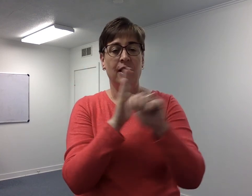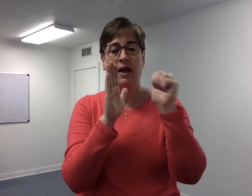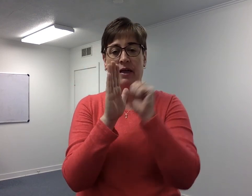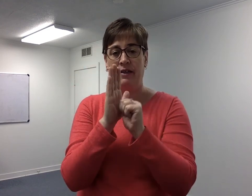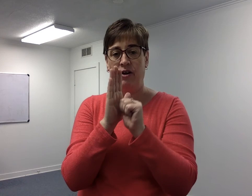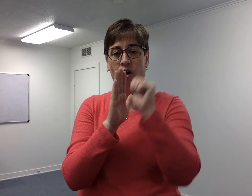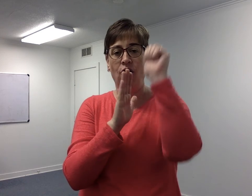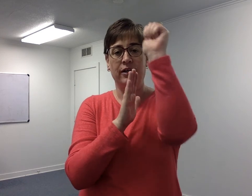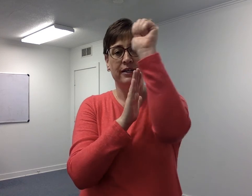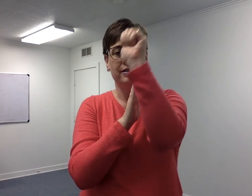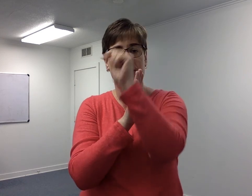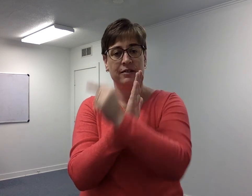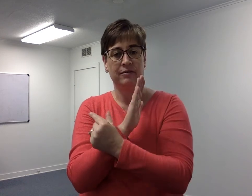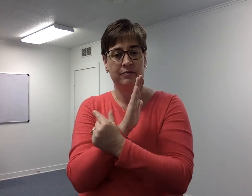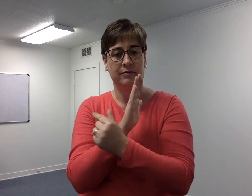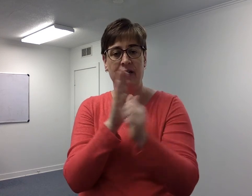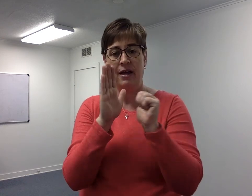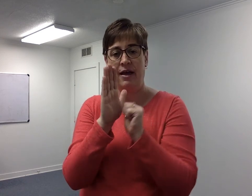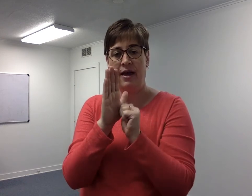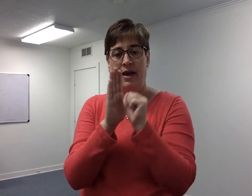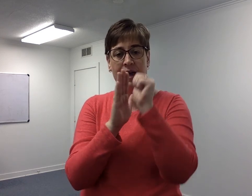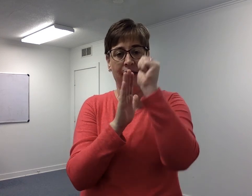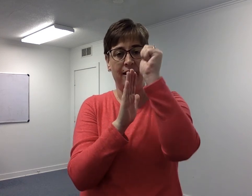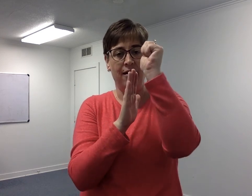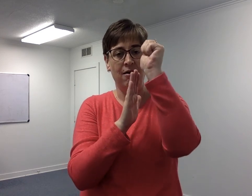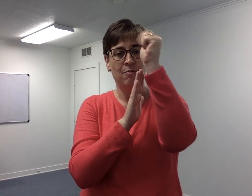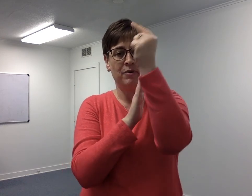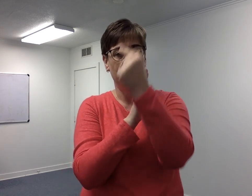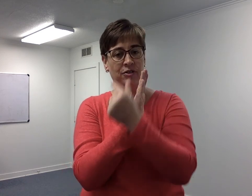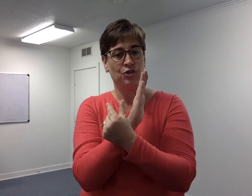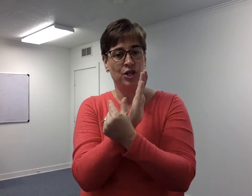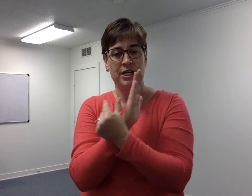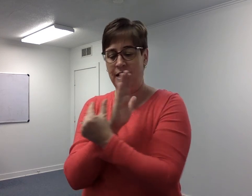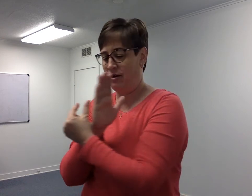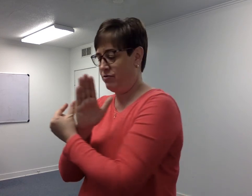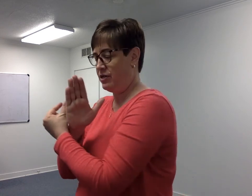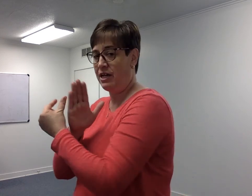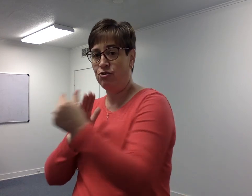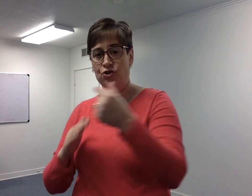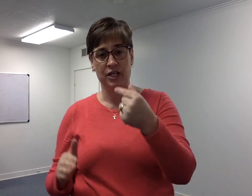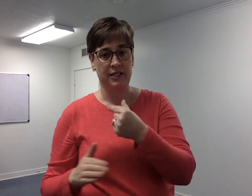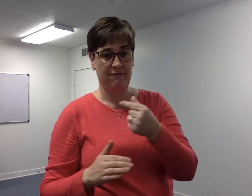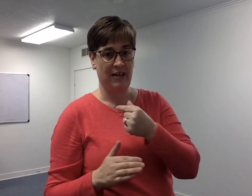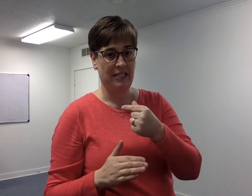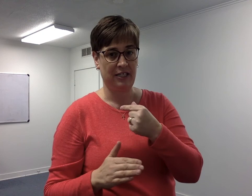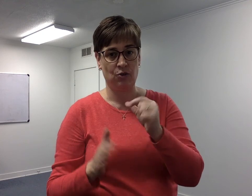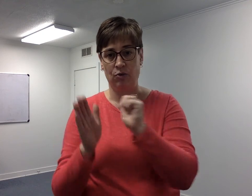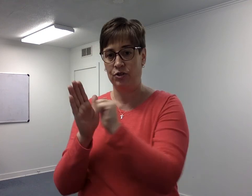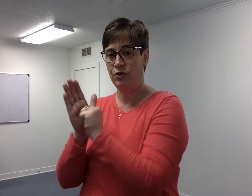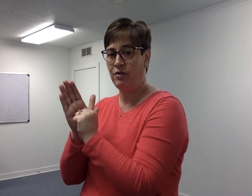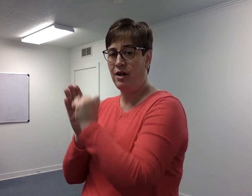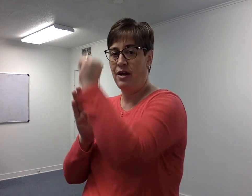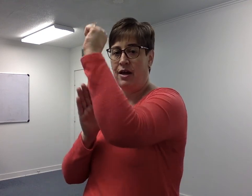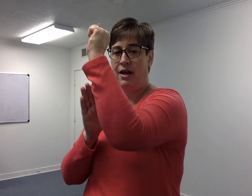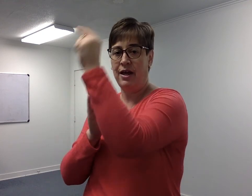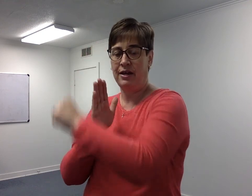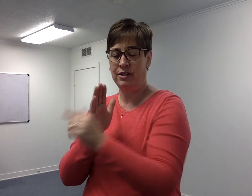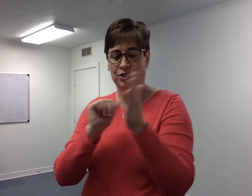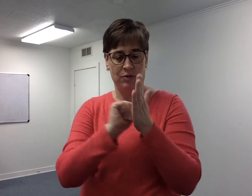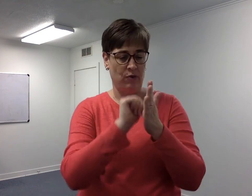And then August, A up, G down. And your G is facing towards you. A and G.